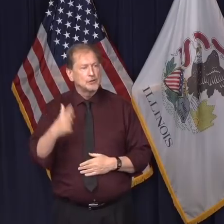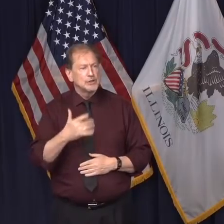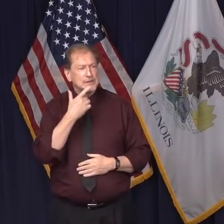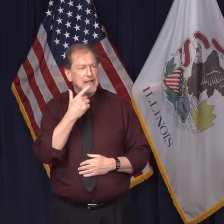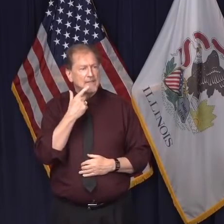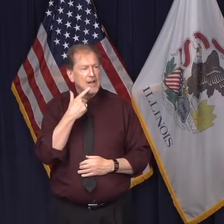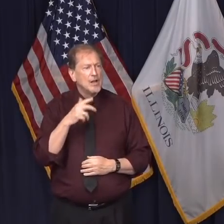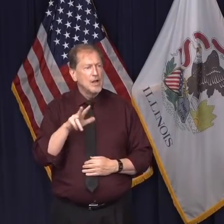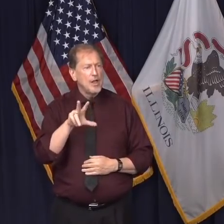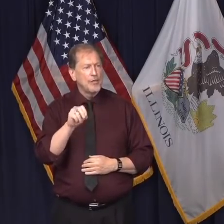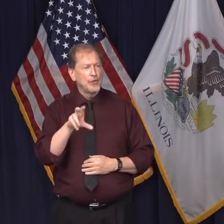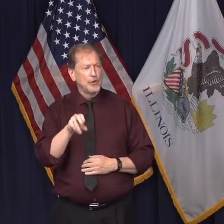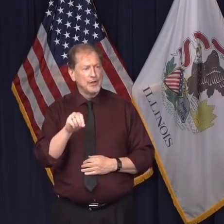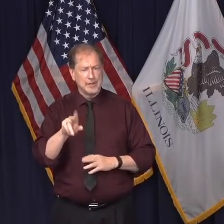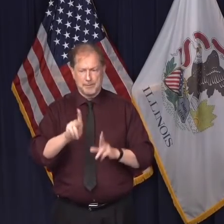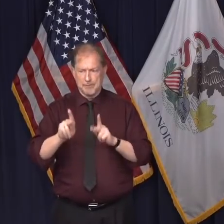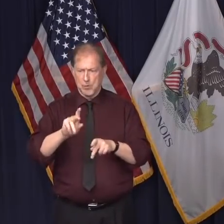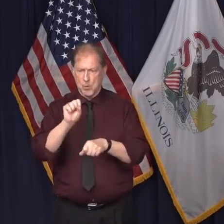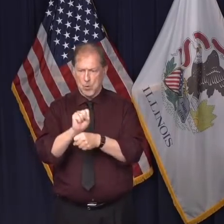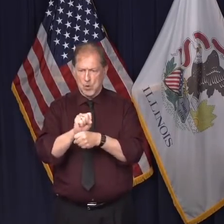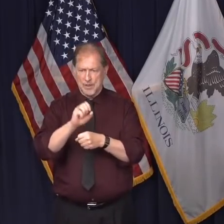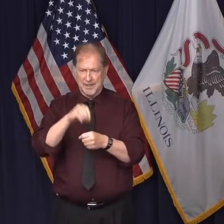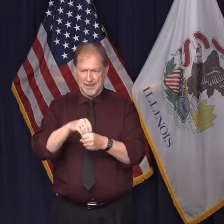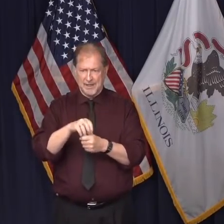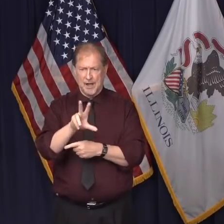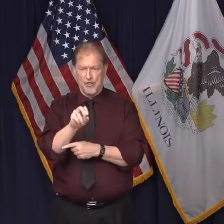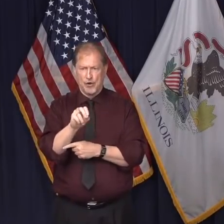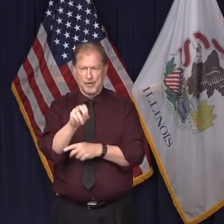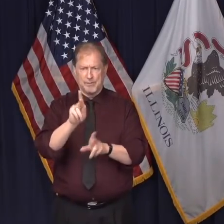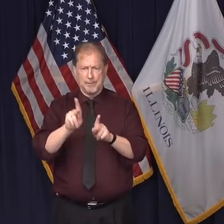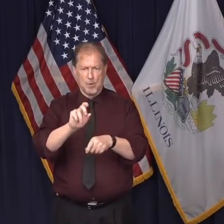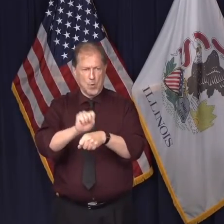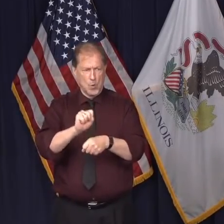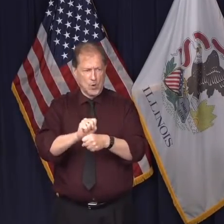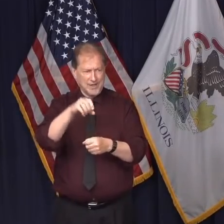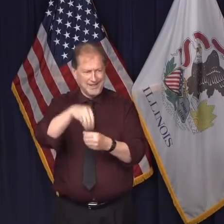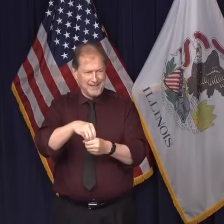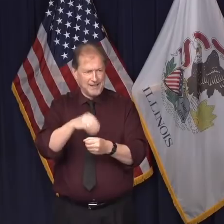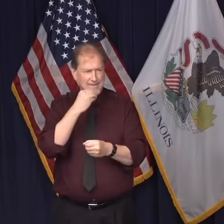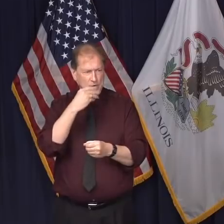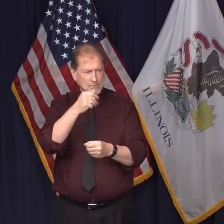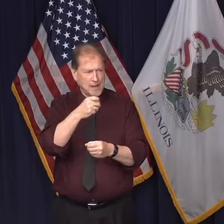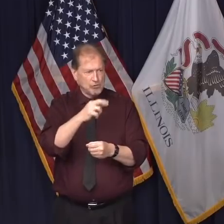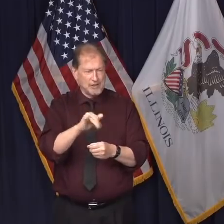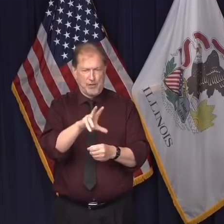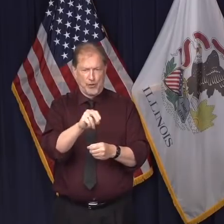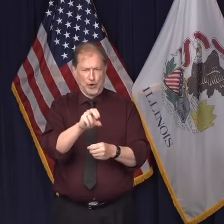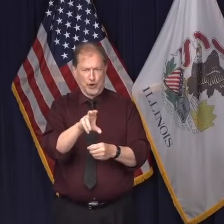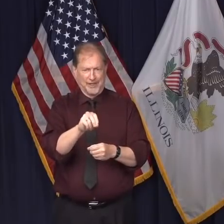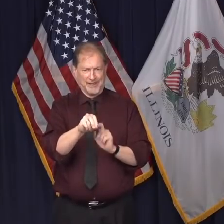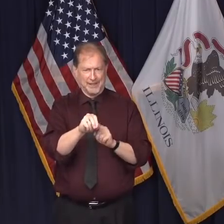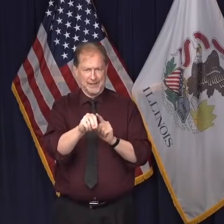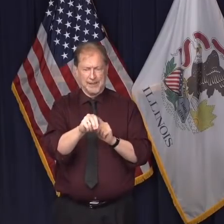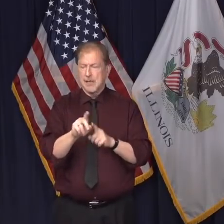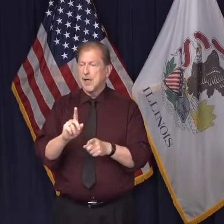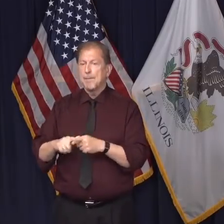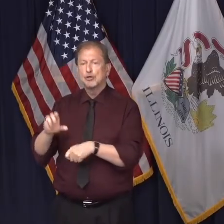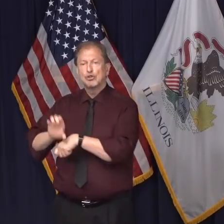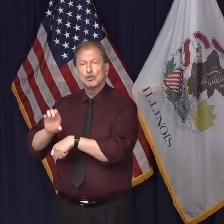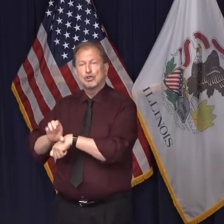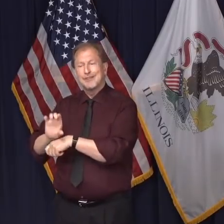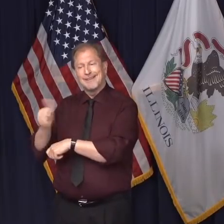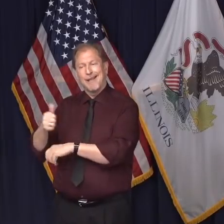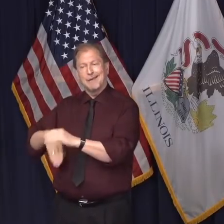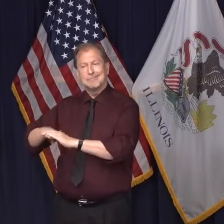people in working the food pantry. Mm-hmm. If they can have 30 people to work a food pantry, your guidelines say they can only have 10 people